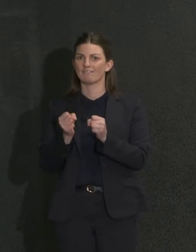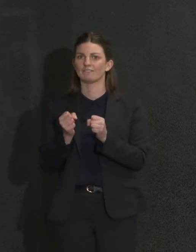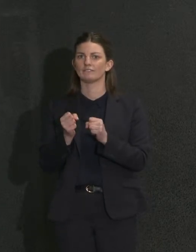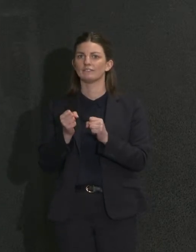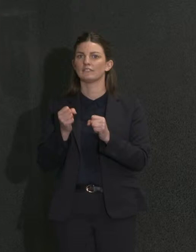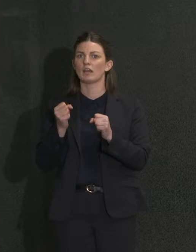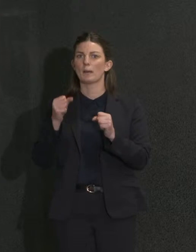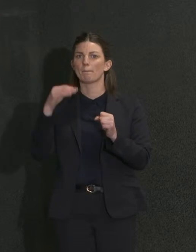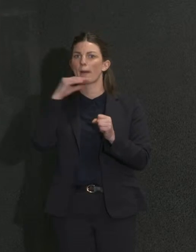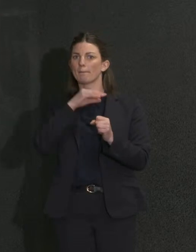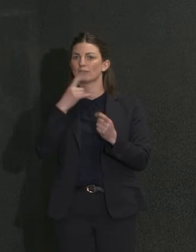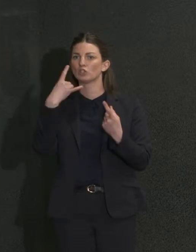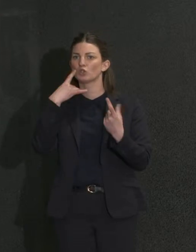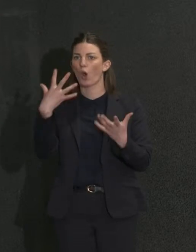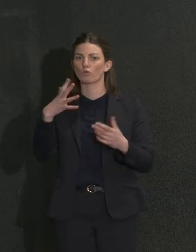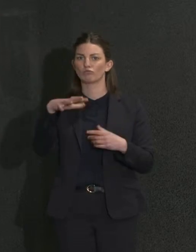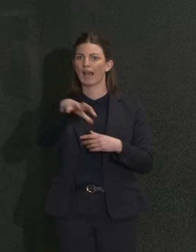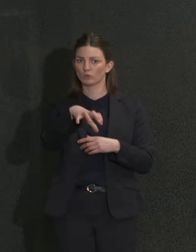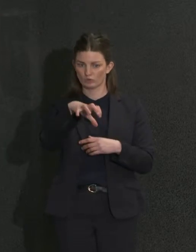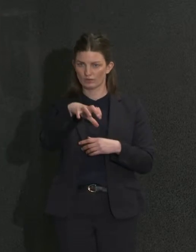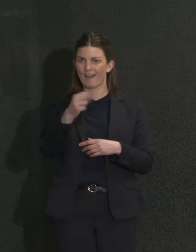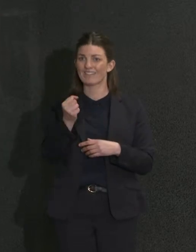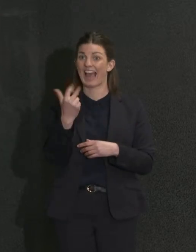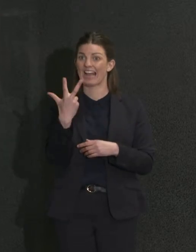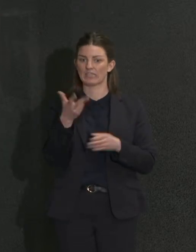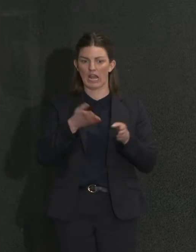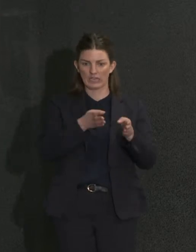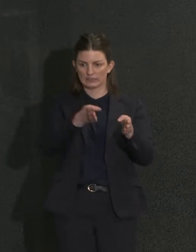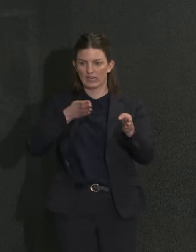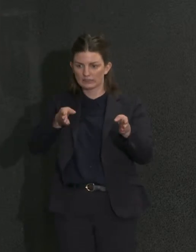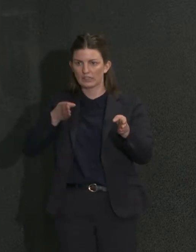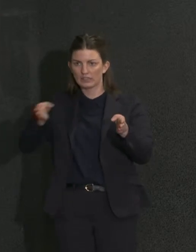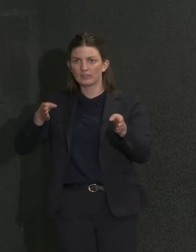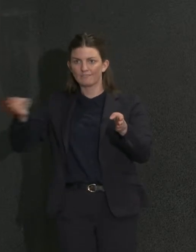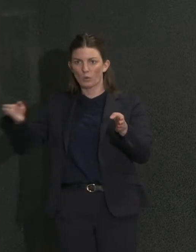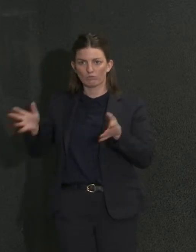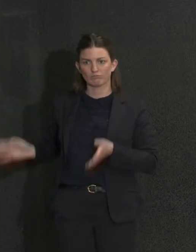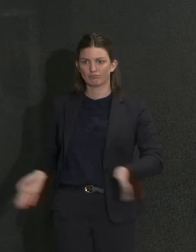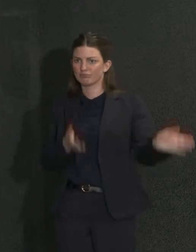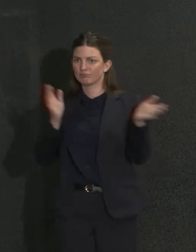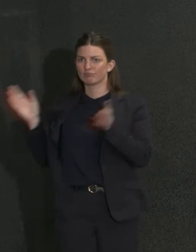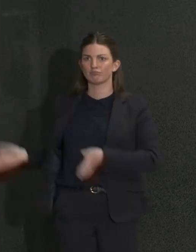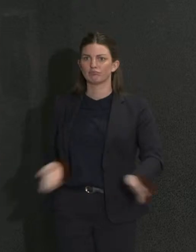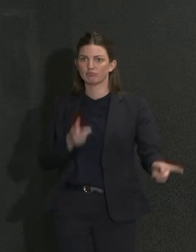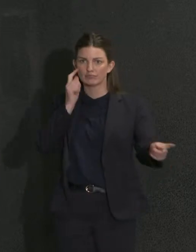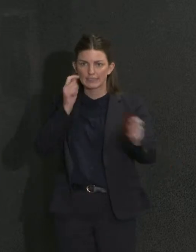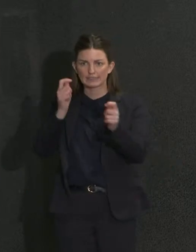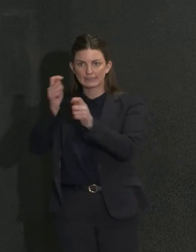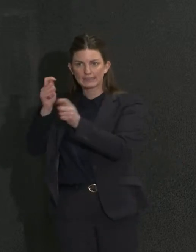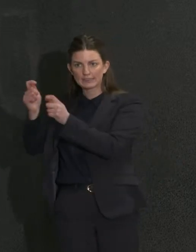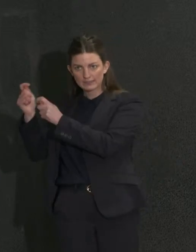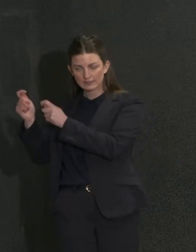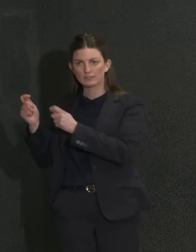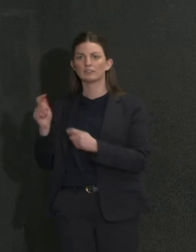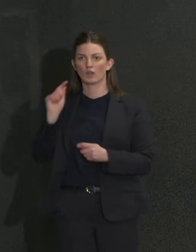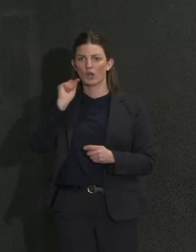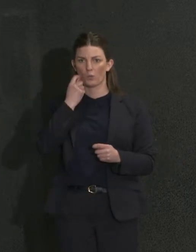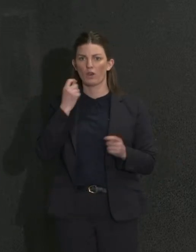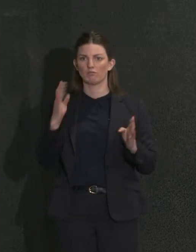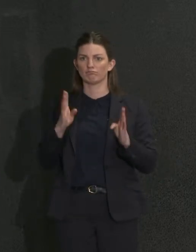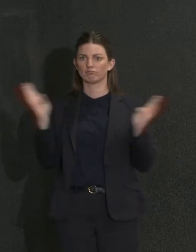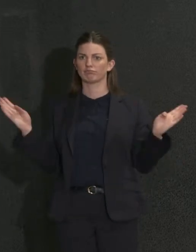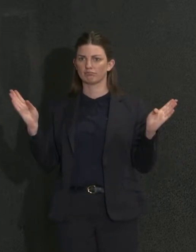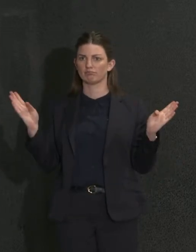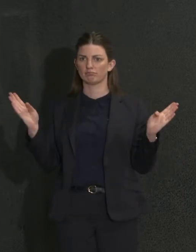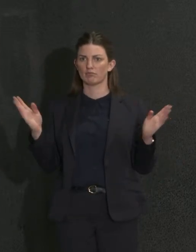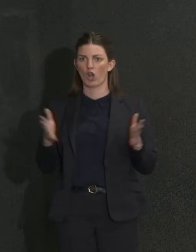at the showground site until 8 p.m. tonight. All of our testing sites will continue to run at higher capacity over the coming days. Yesterday,